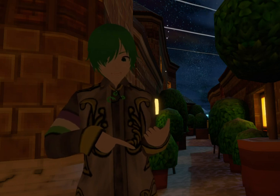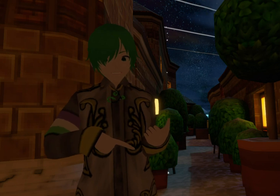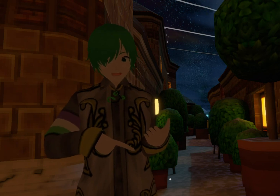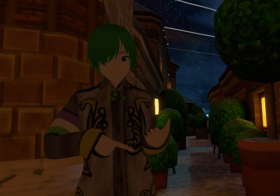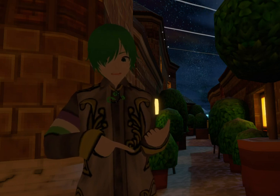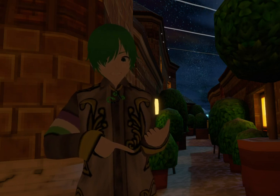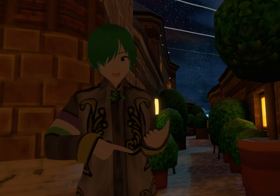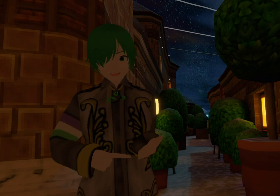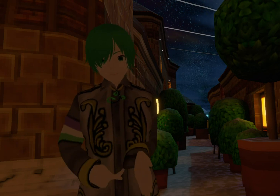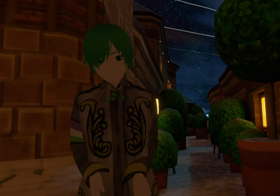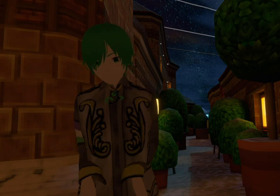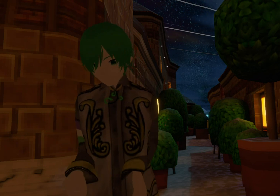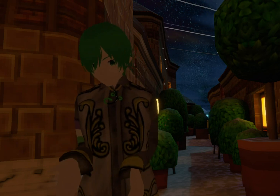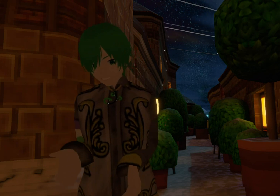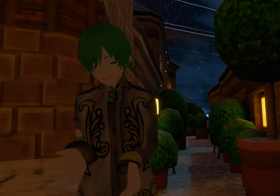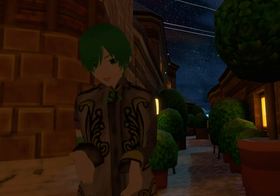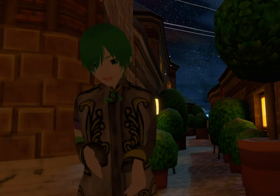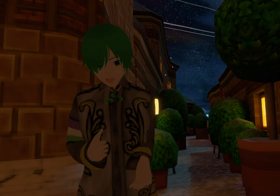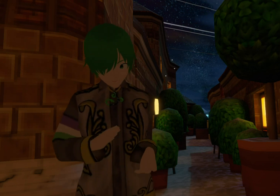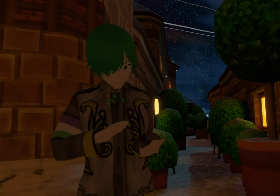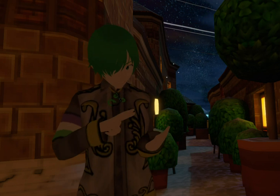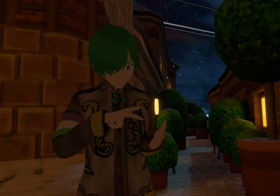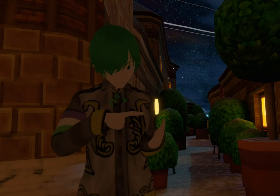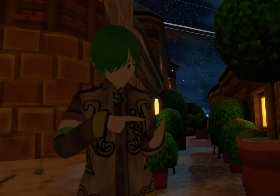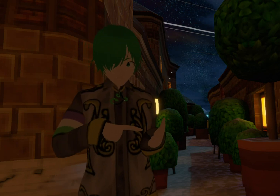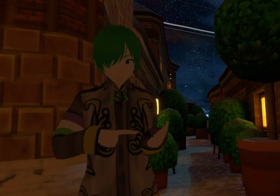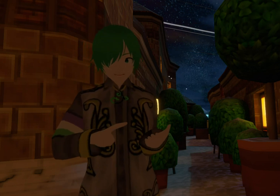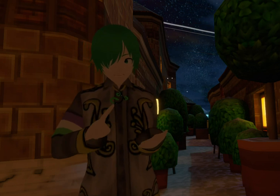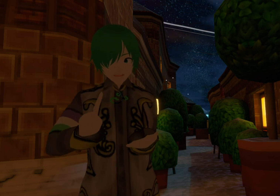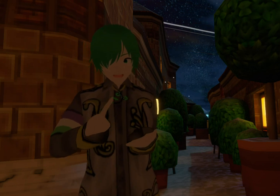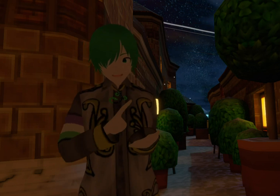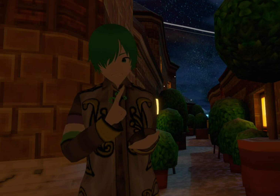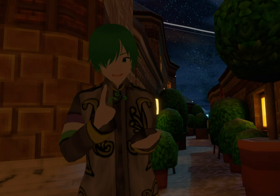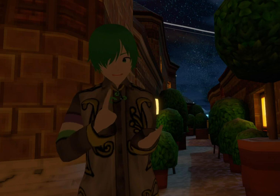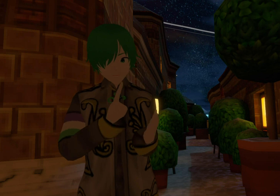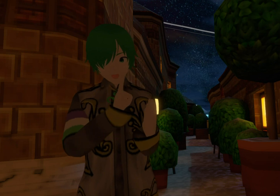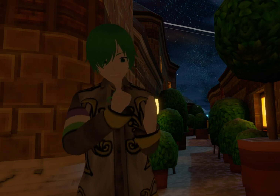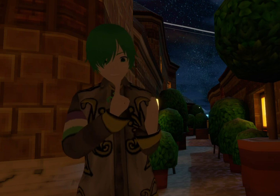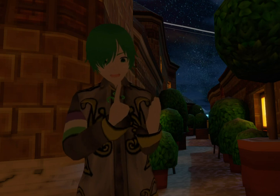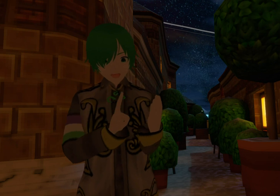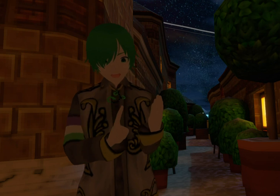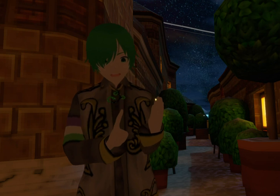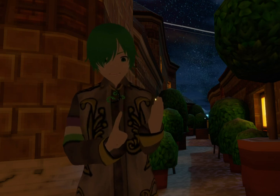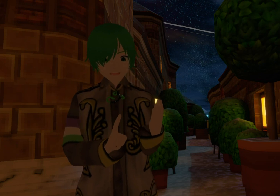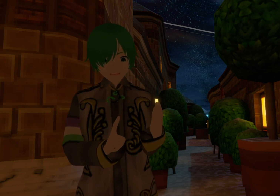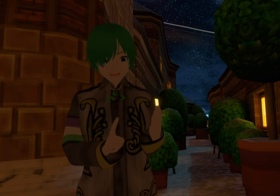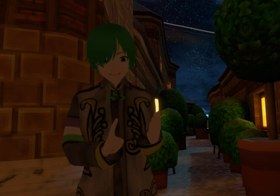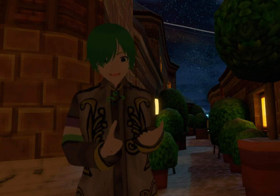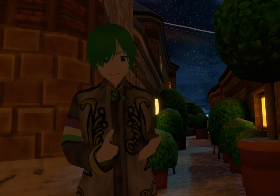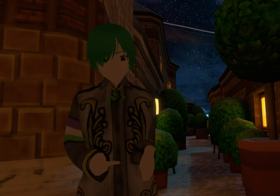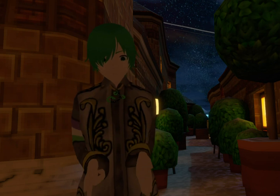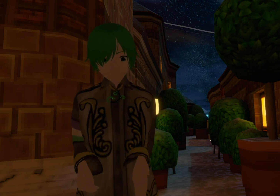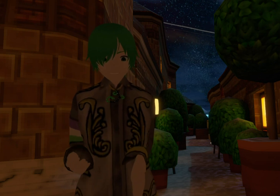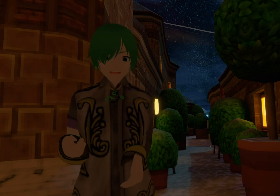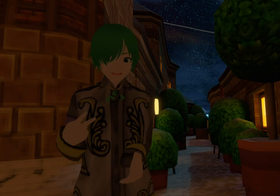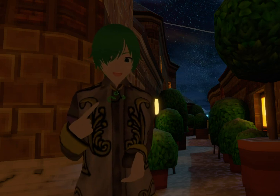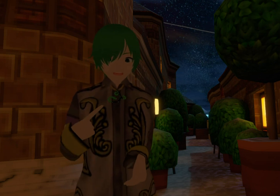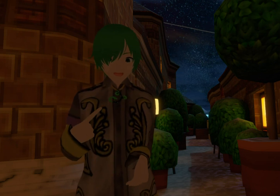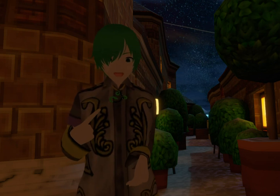much easier to see. And I actually confused someone when I was doing writing. It's like, oh yeah,